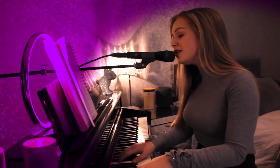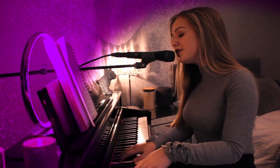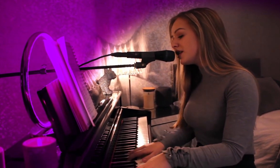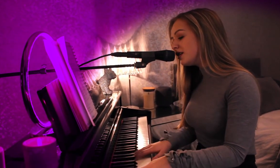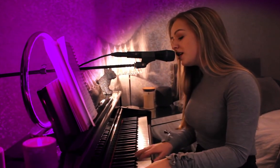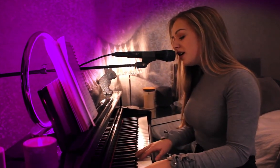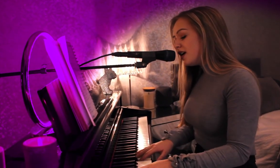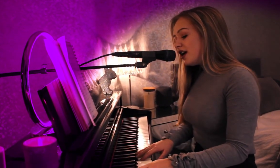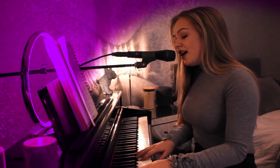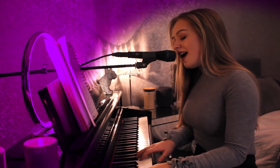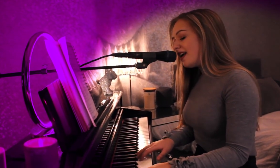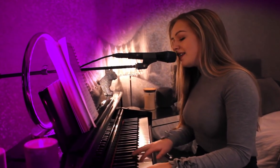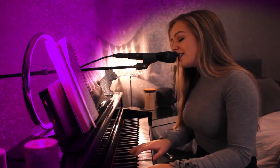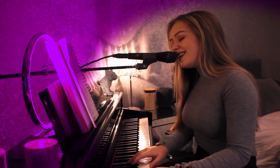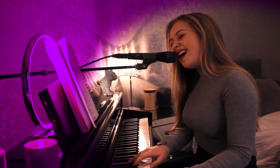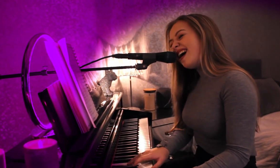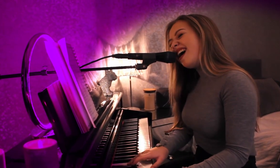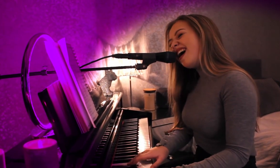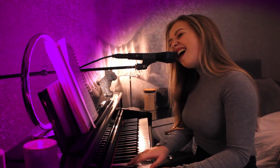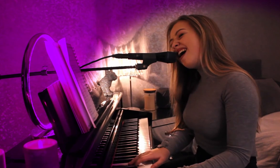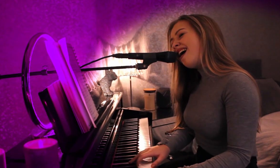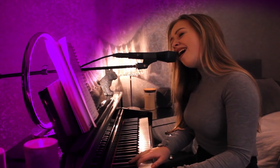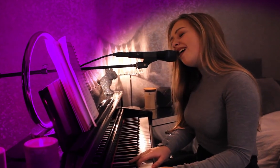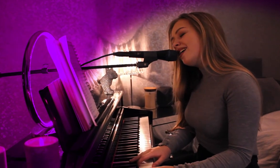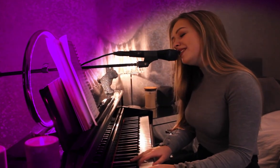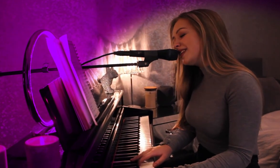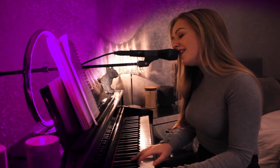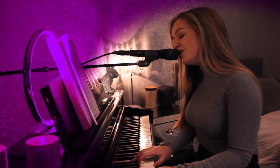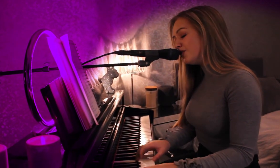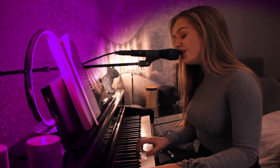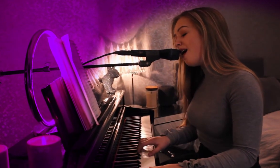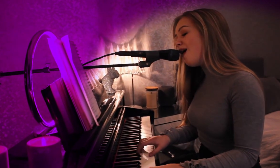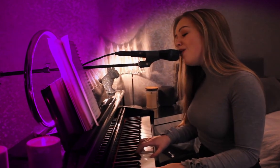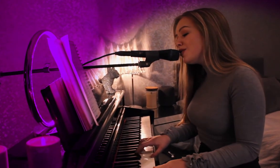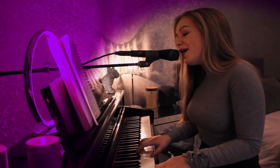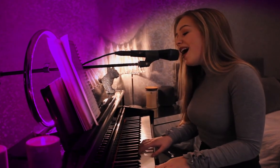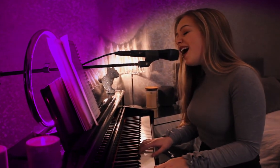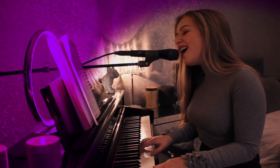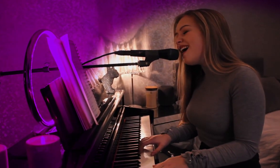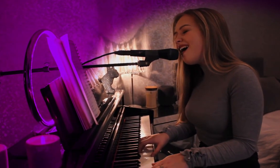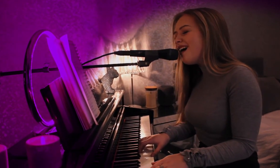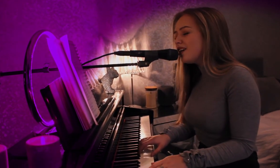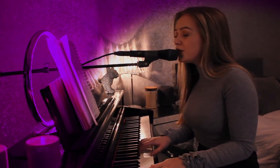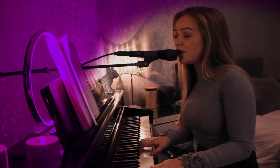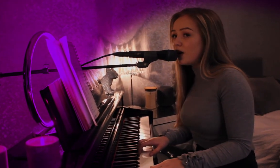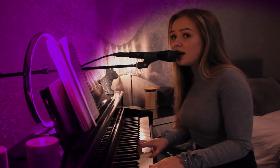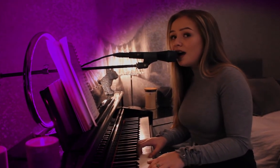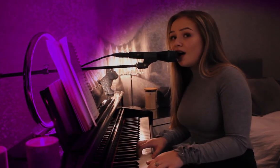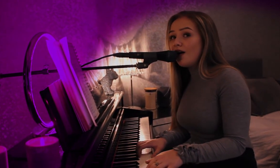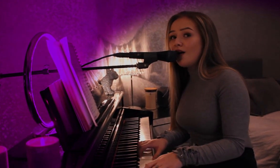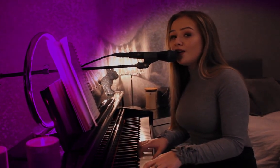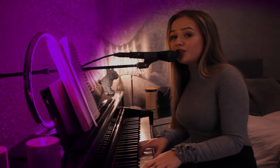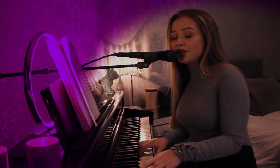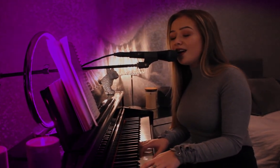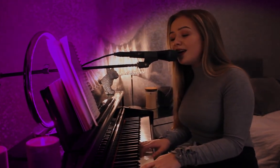loved i tend to close my eyes but it hurts